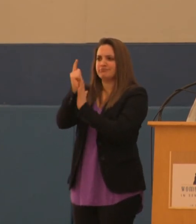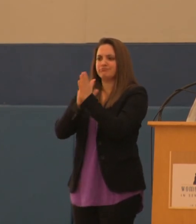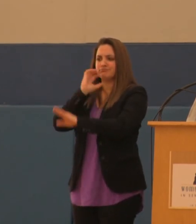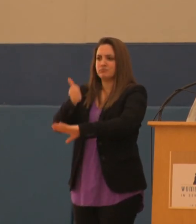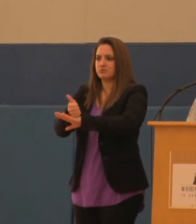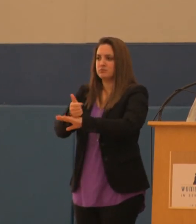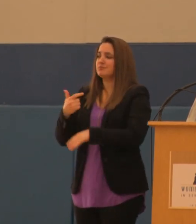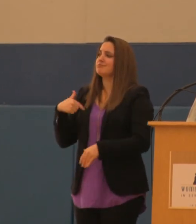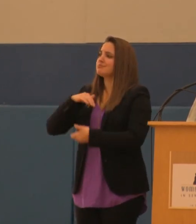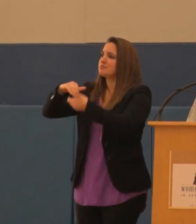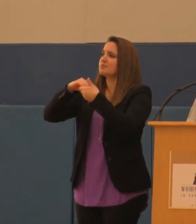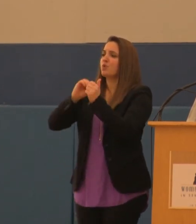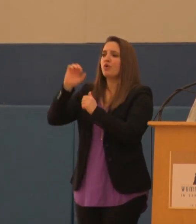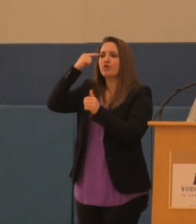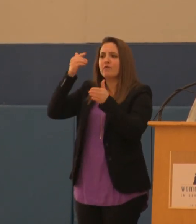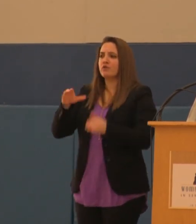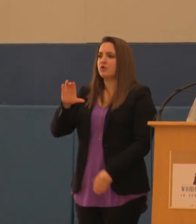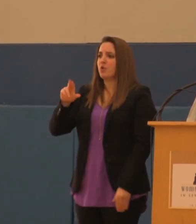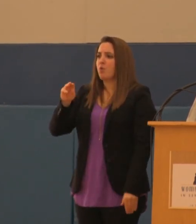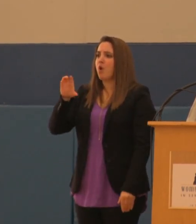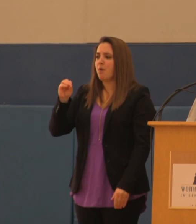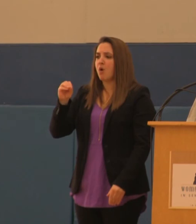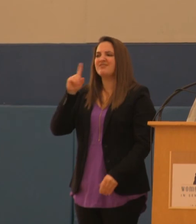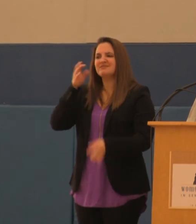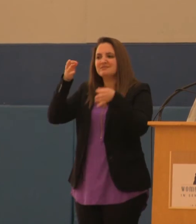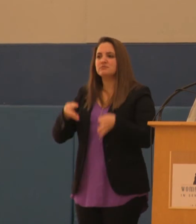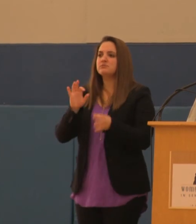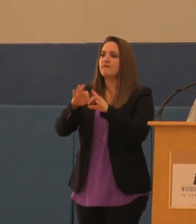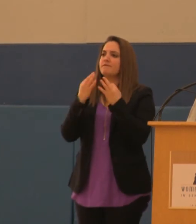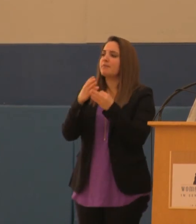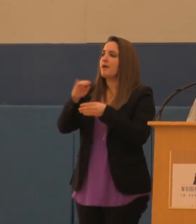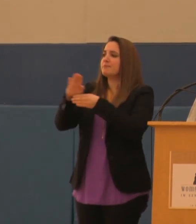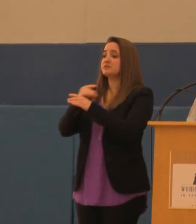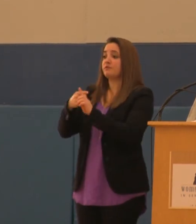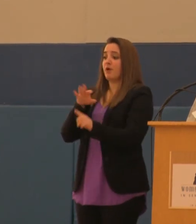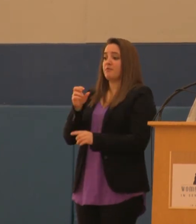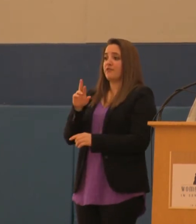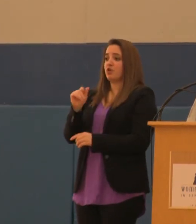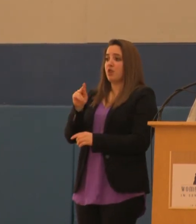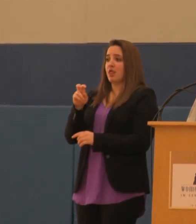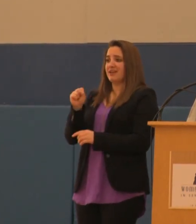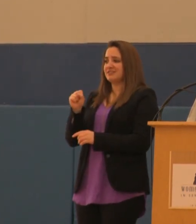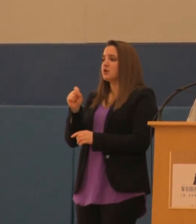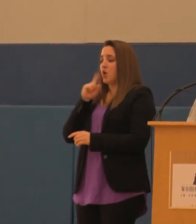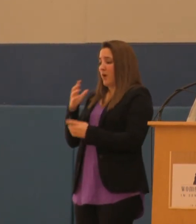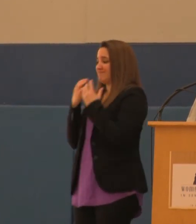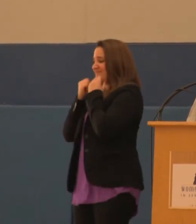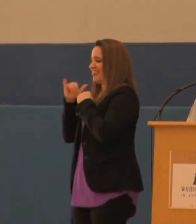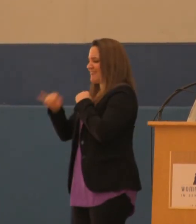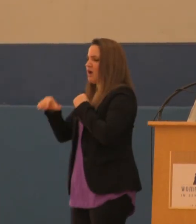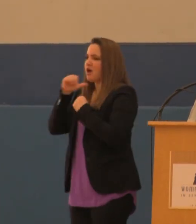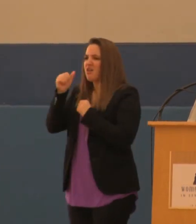Governor Cuomo to side with the families and businesses of the Finger Lakes, not a Texas gas company.